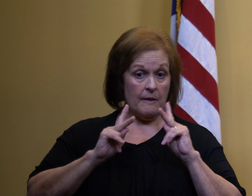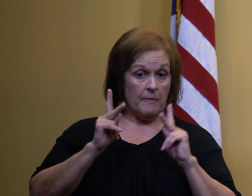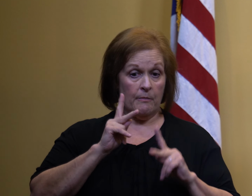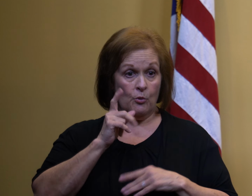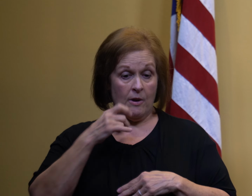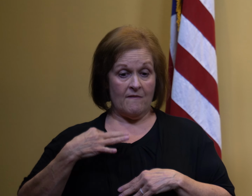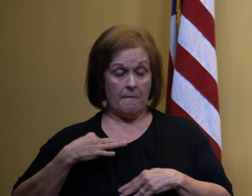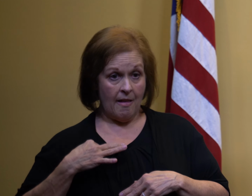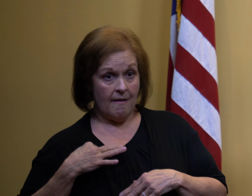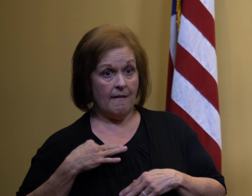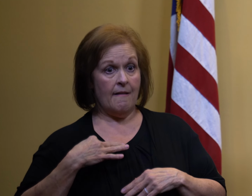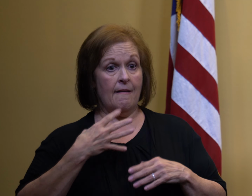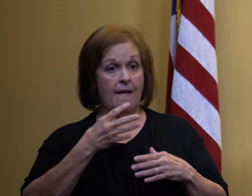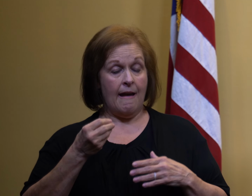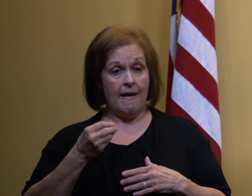we are today.